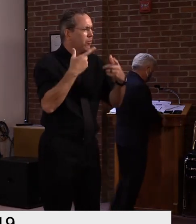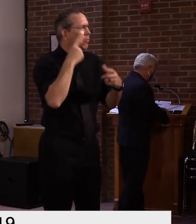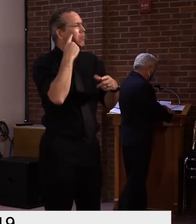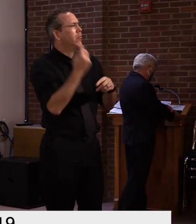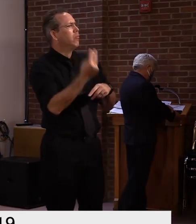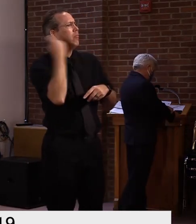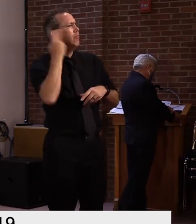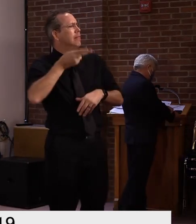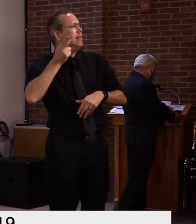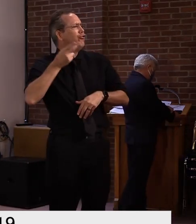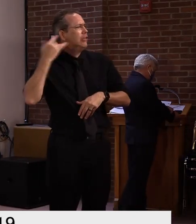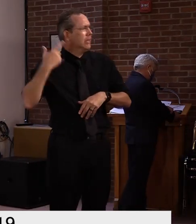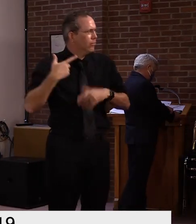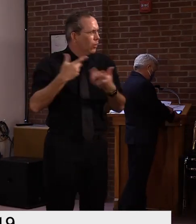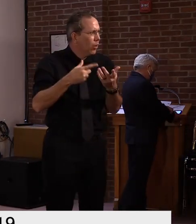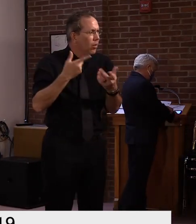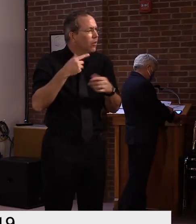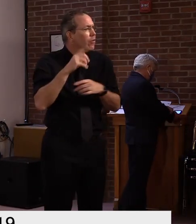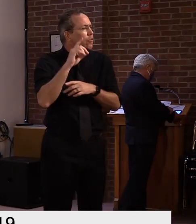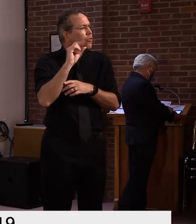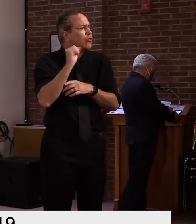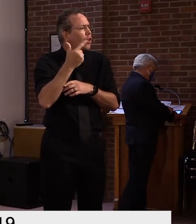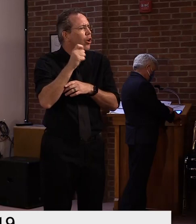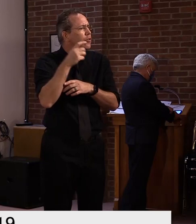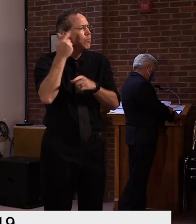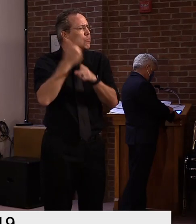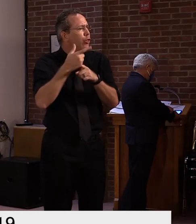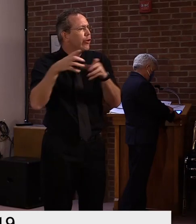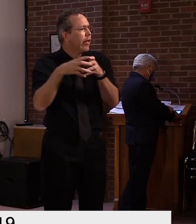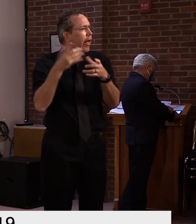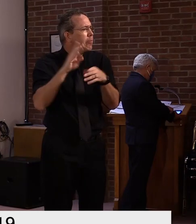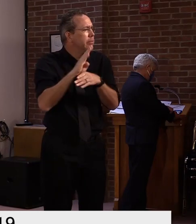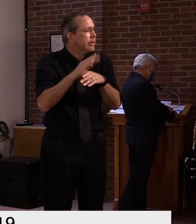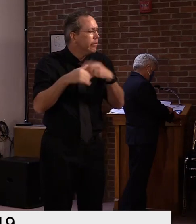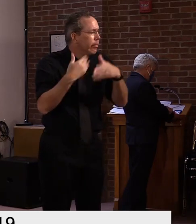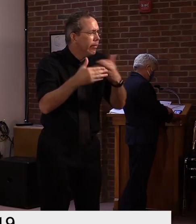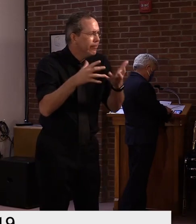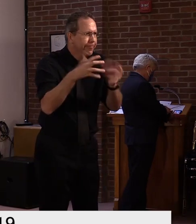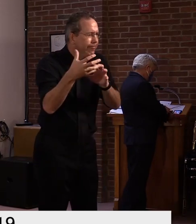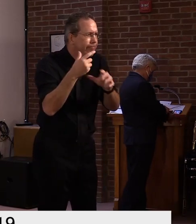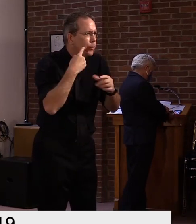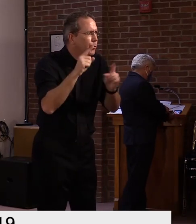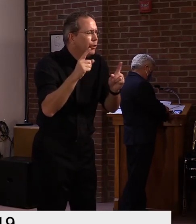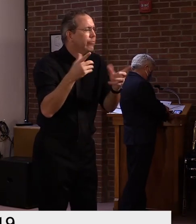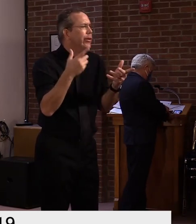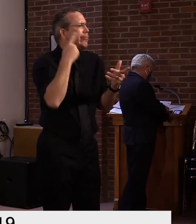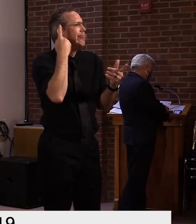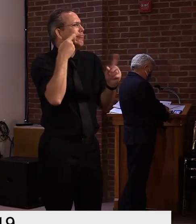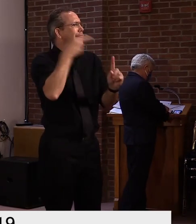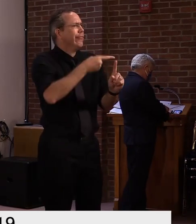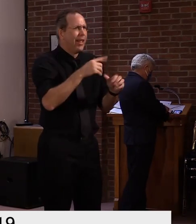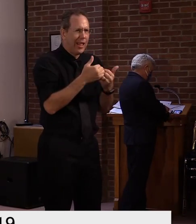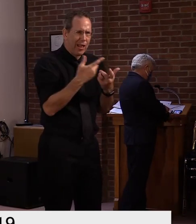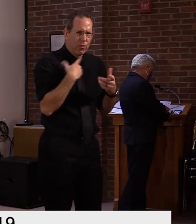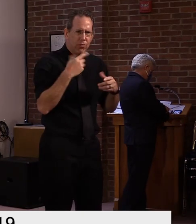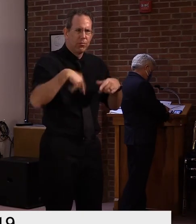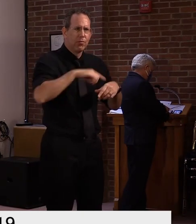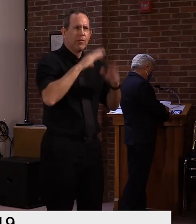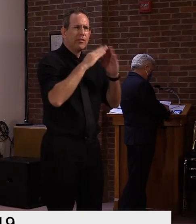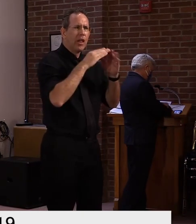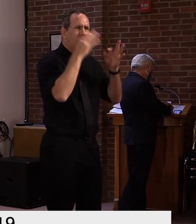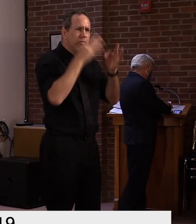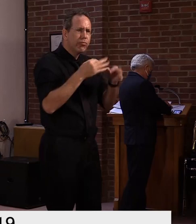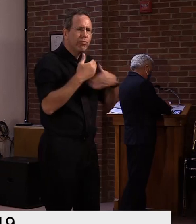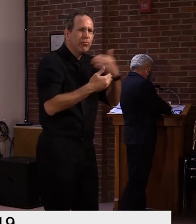administration. Legislature is being challenged with that, with this session coming up, and individual town